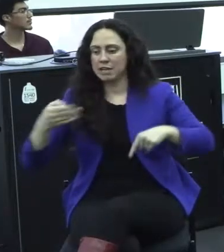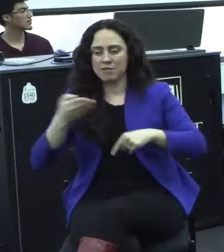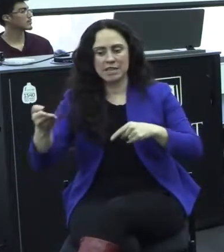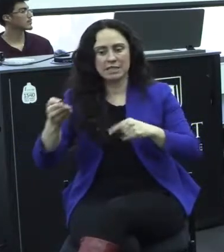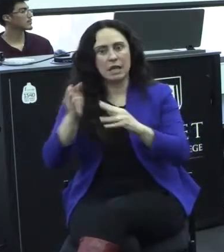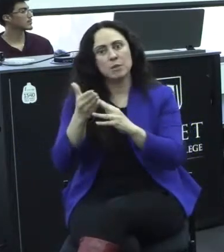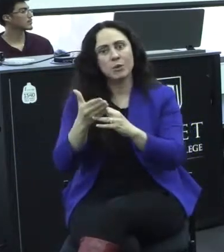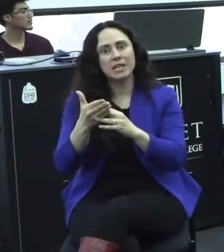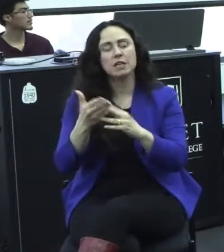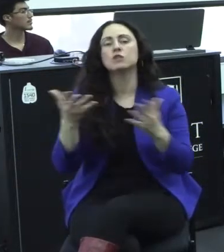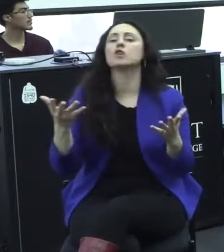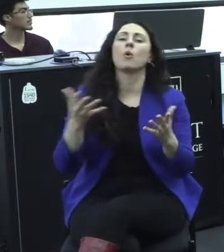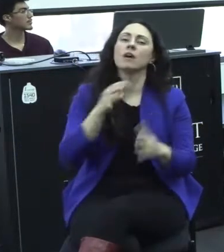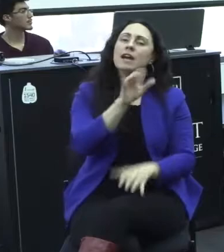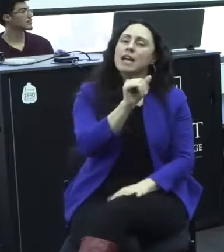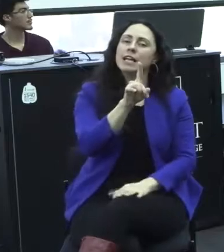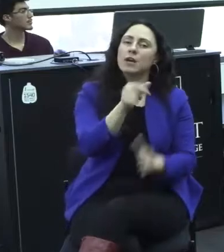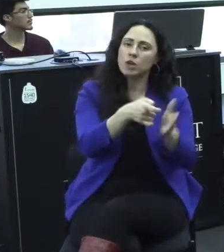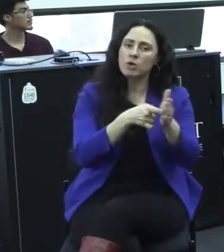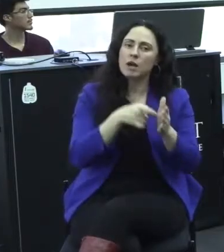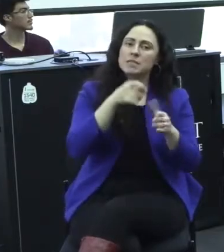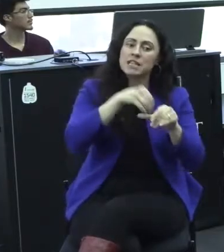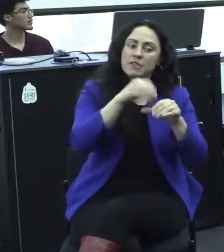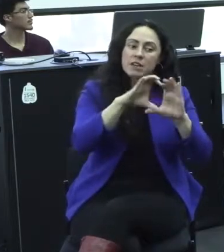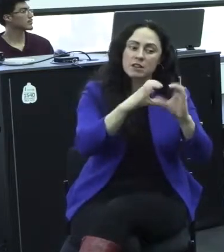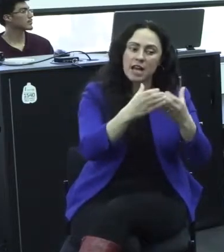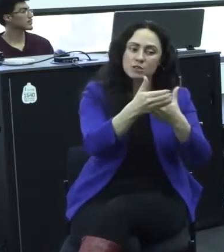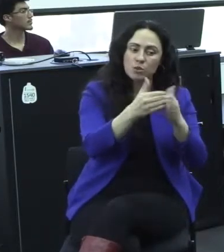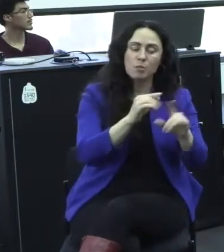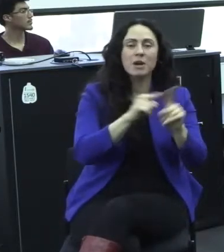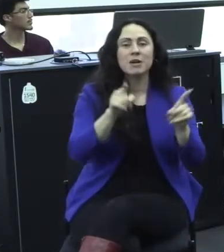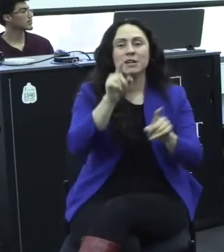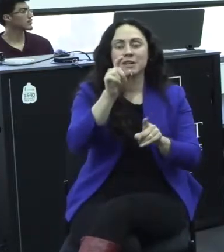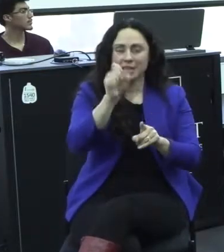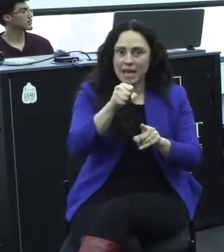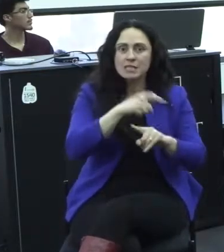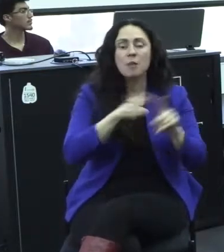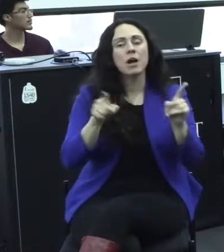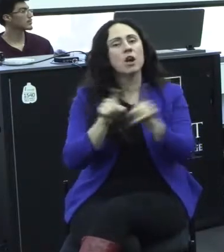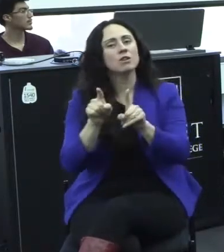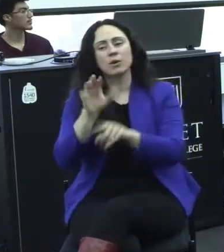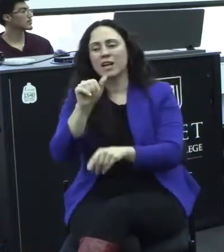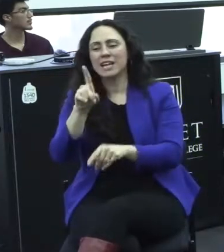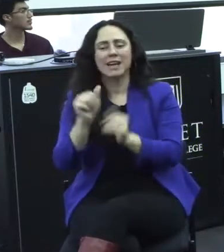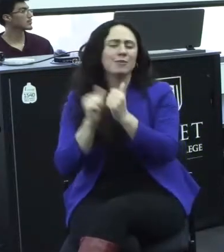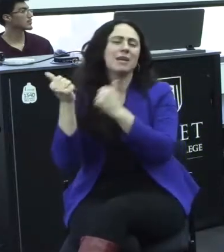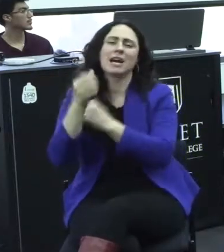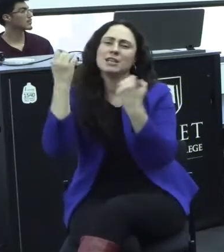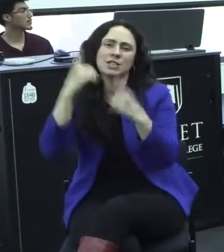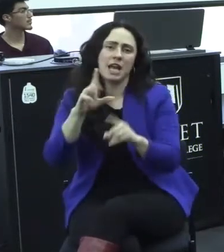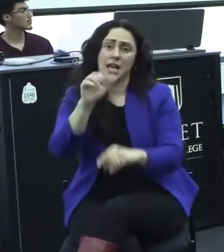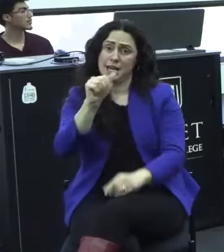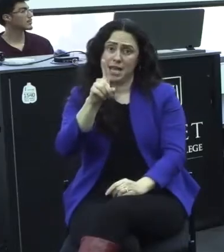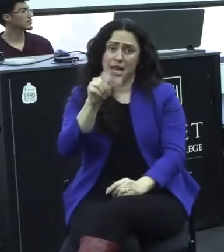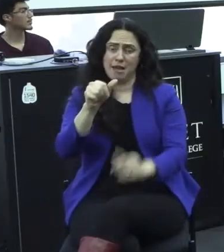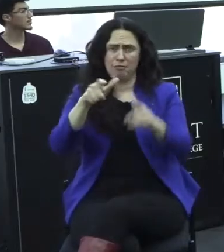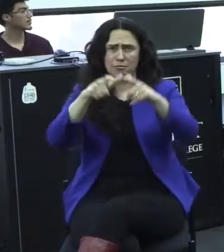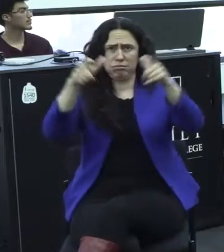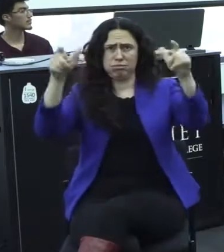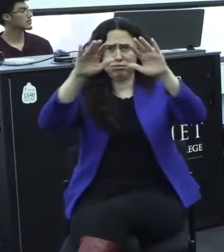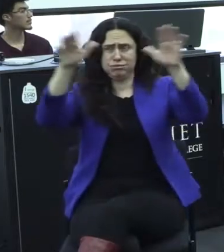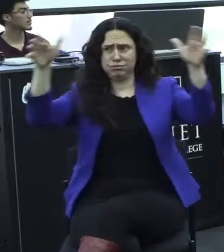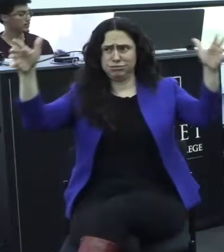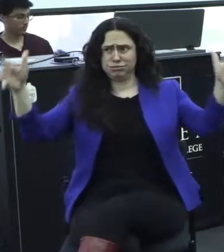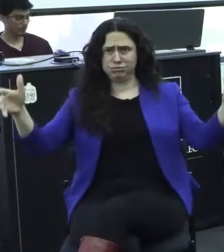Right. And so there are ADA requirements in the classroom, but there's also ADA goes well beyond education. ADA is a much bigger umbrella than just